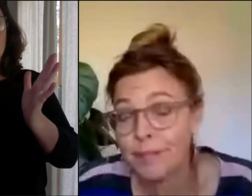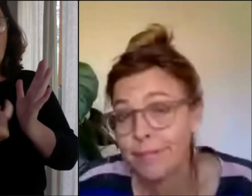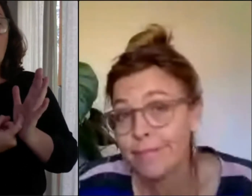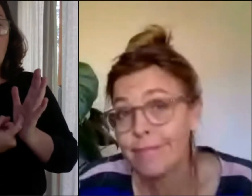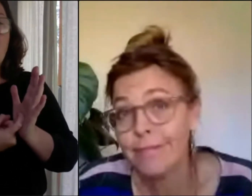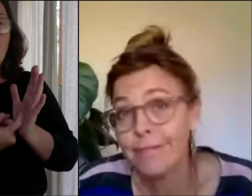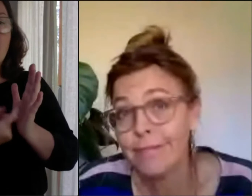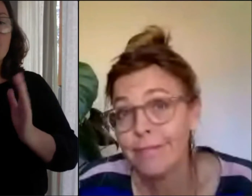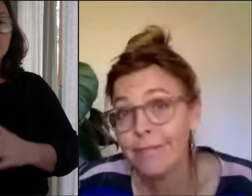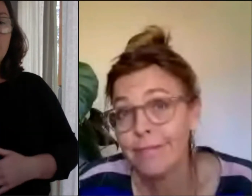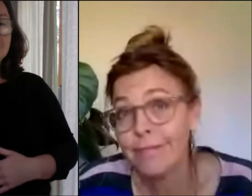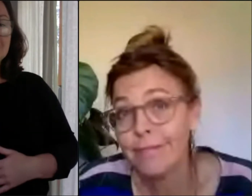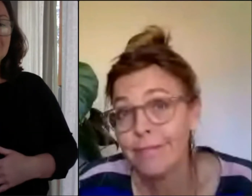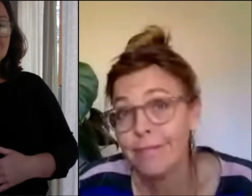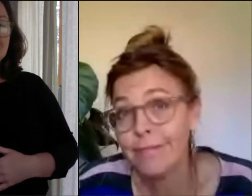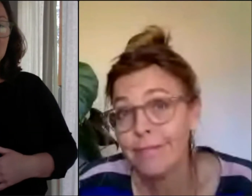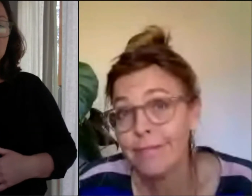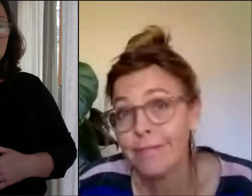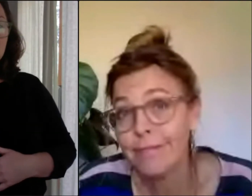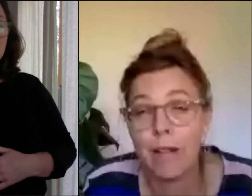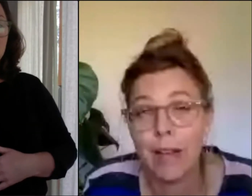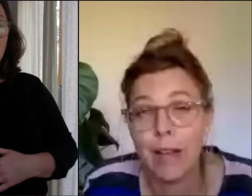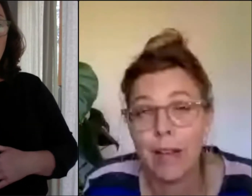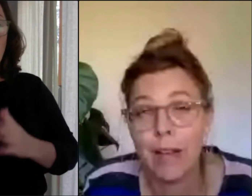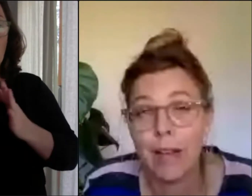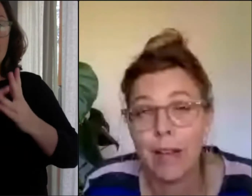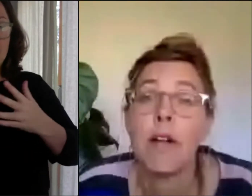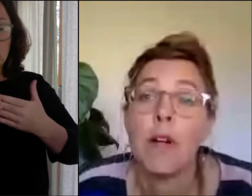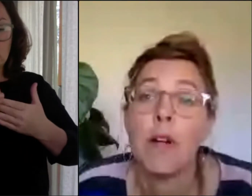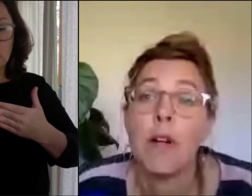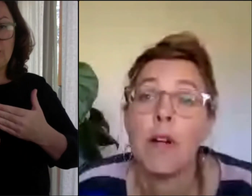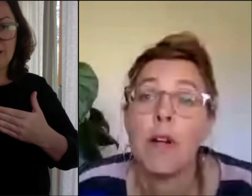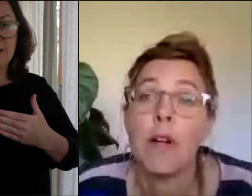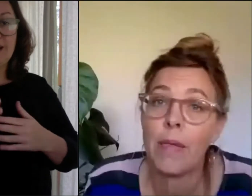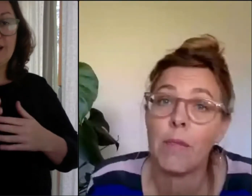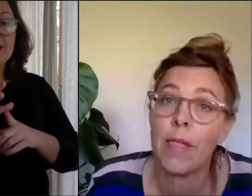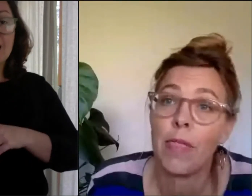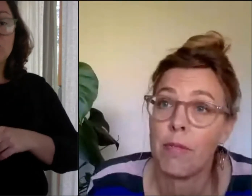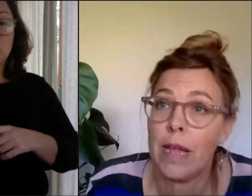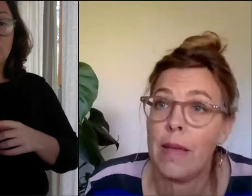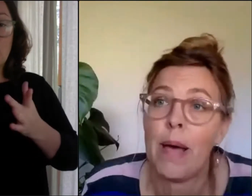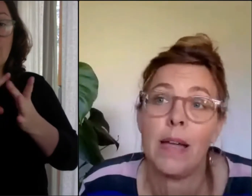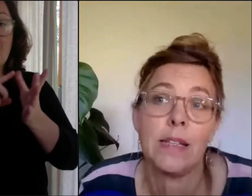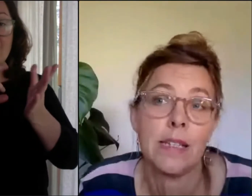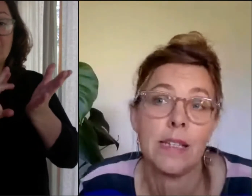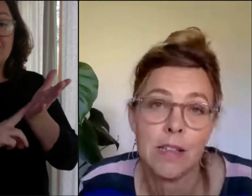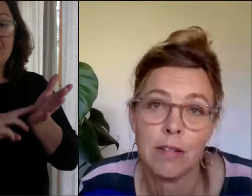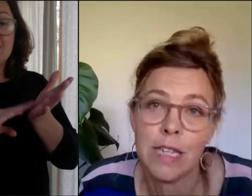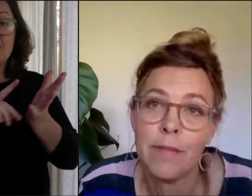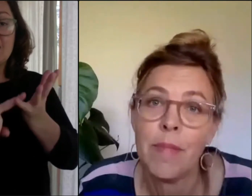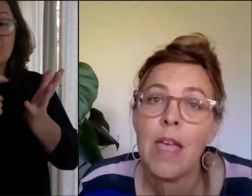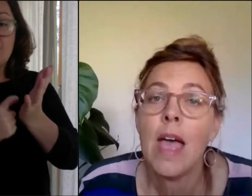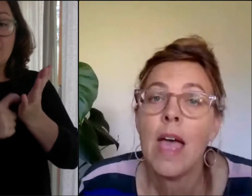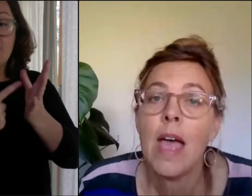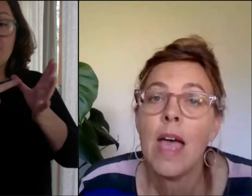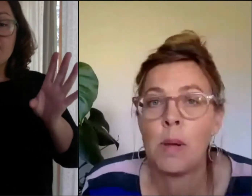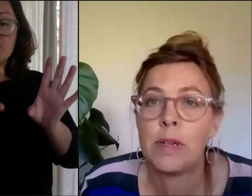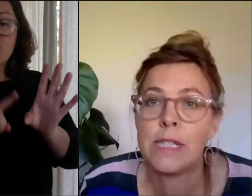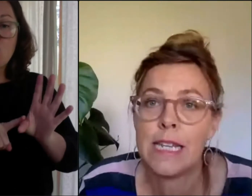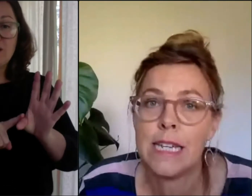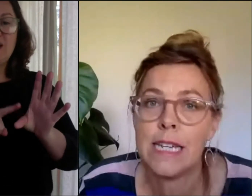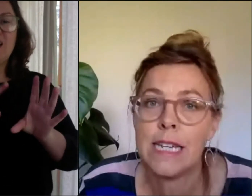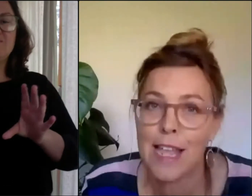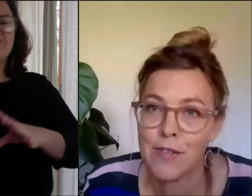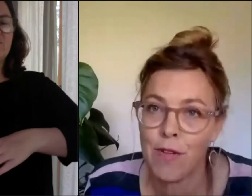Wales. Next week, we have Ian Murray, who is the CEO of 113 Partners Consulting, and he'll